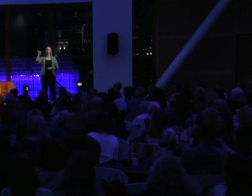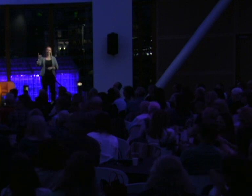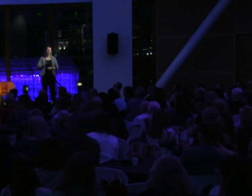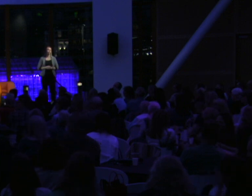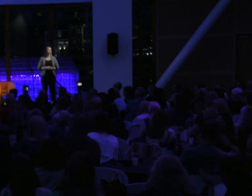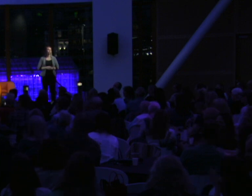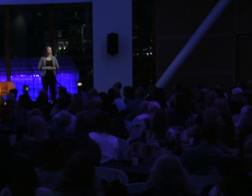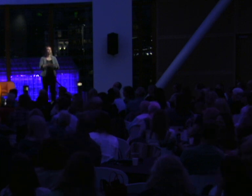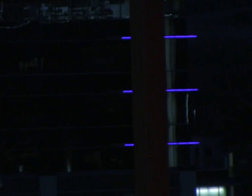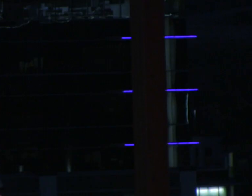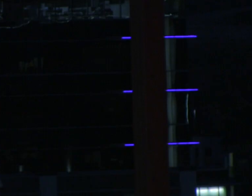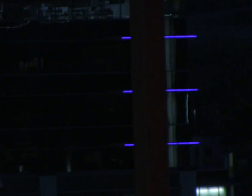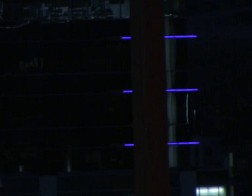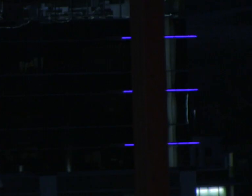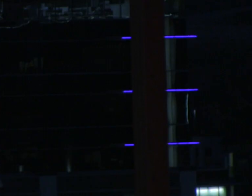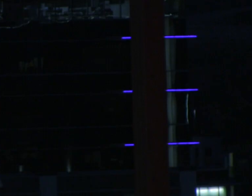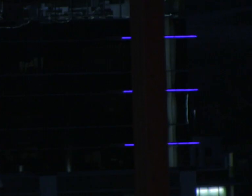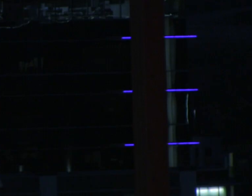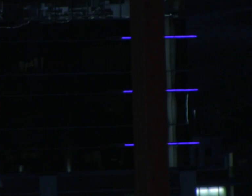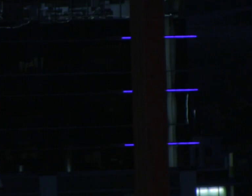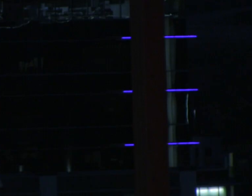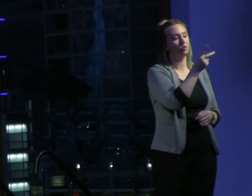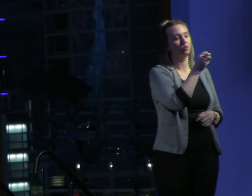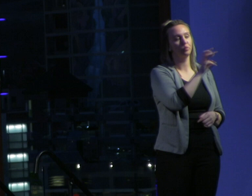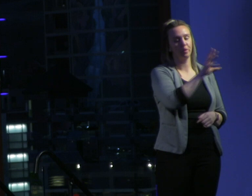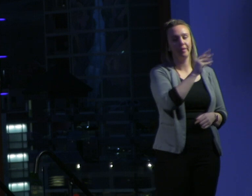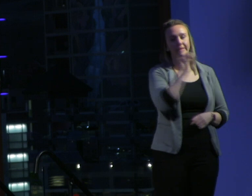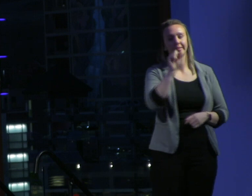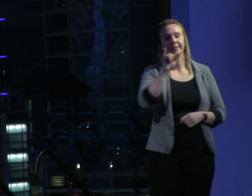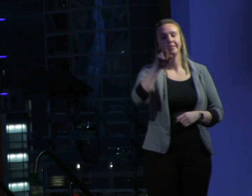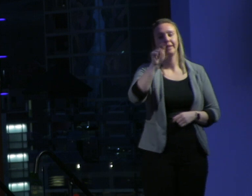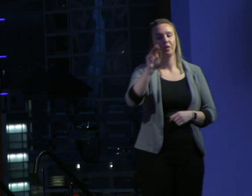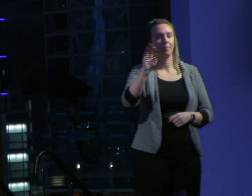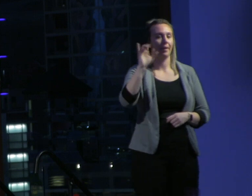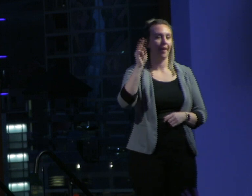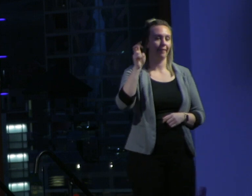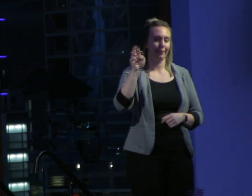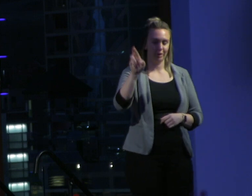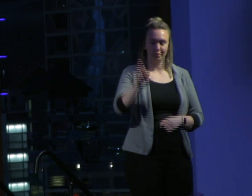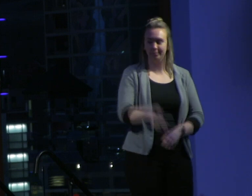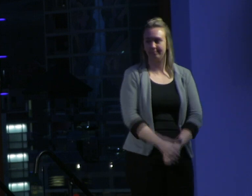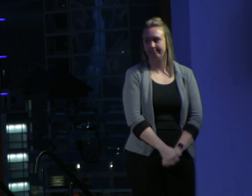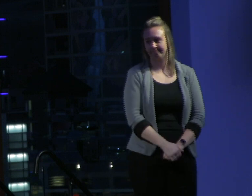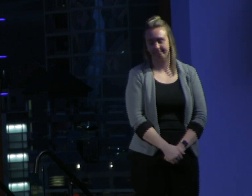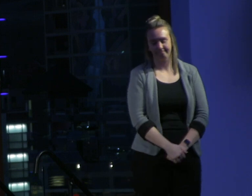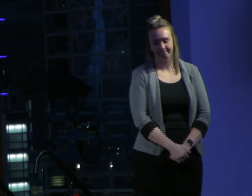Thank you to our interpreters, Livona Andrew and Sierra McIver.